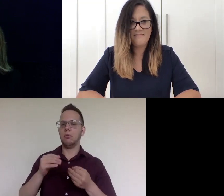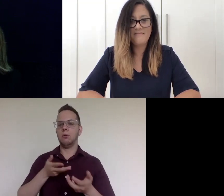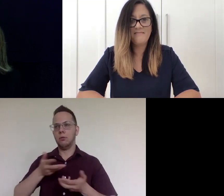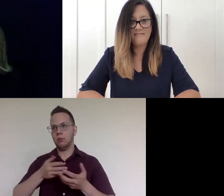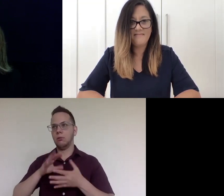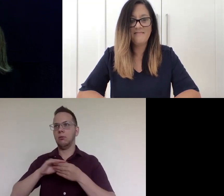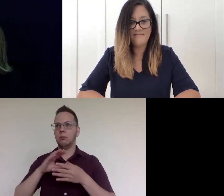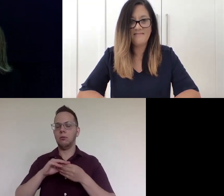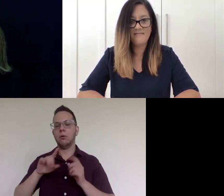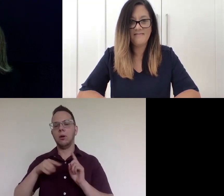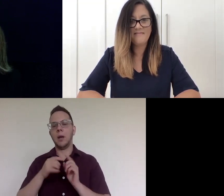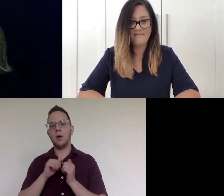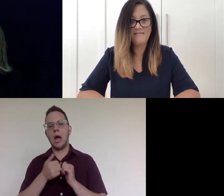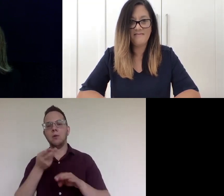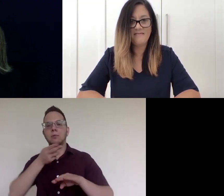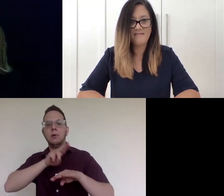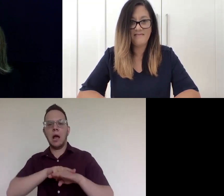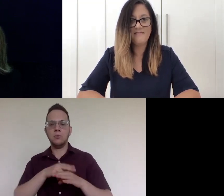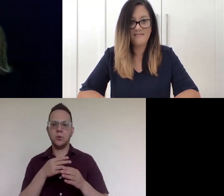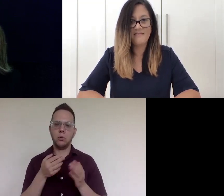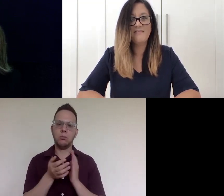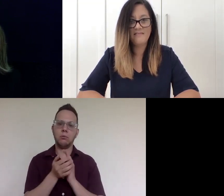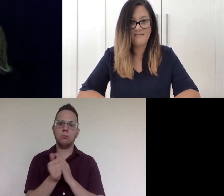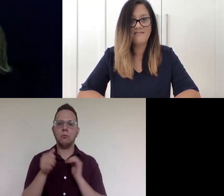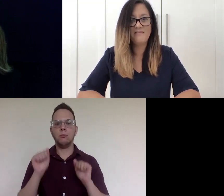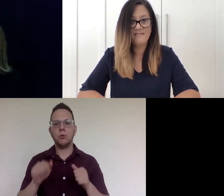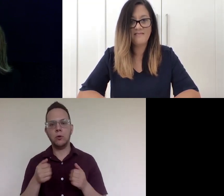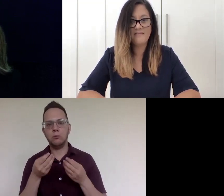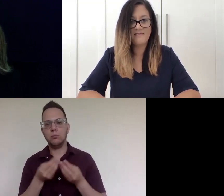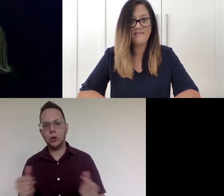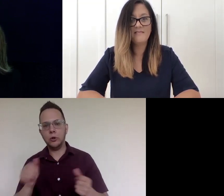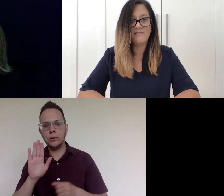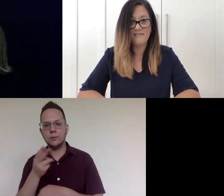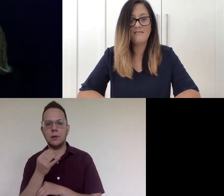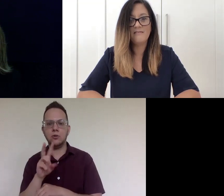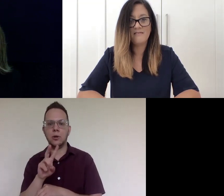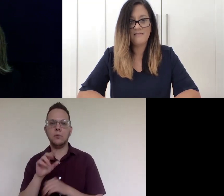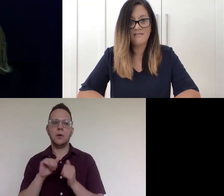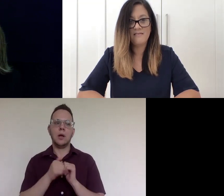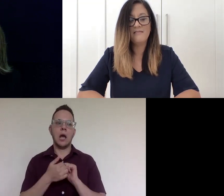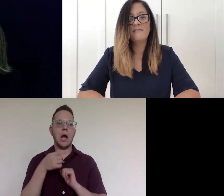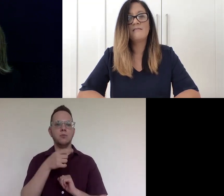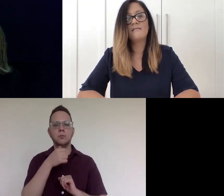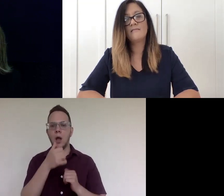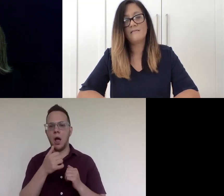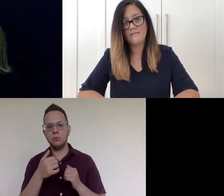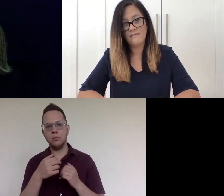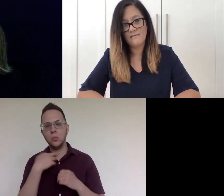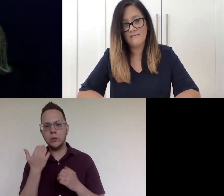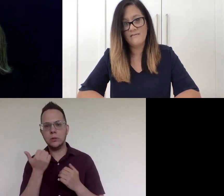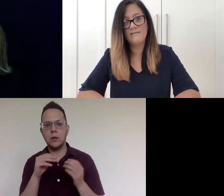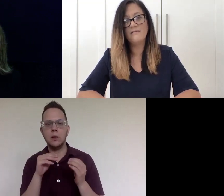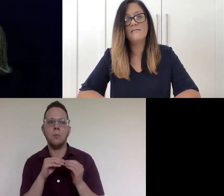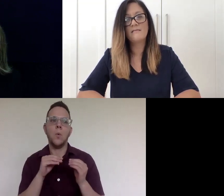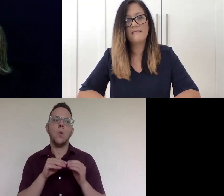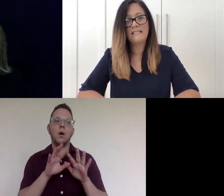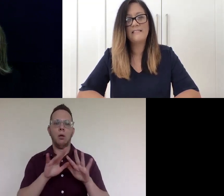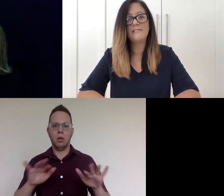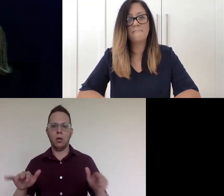So this person was talking about how it could or maybe the person wouldn't be at